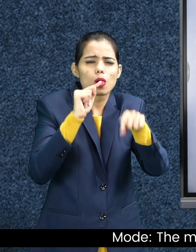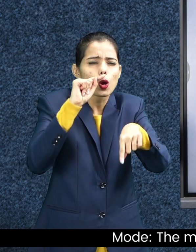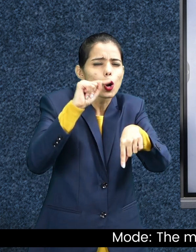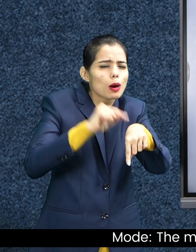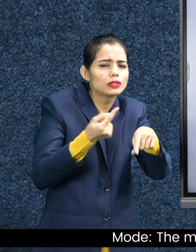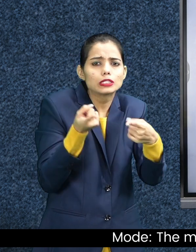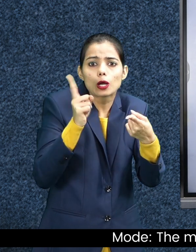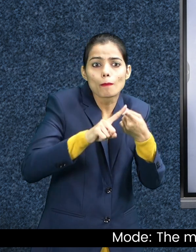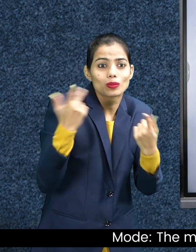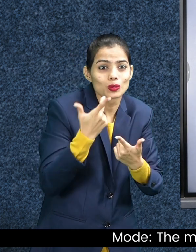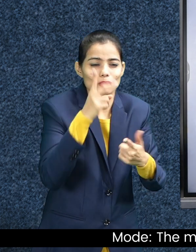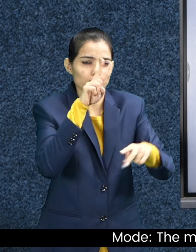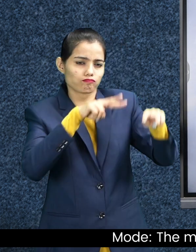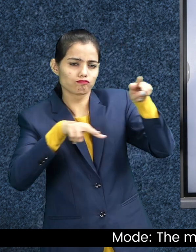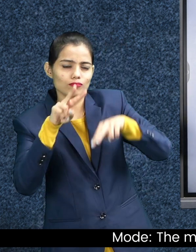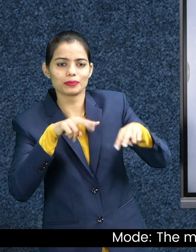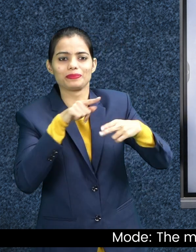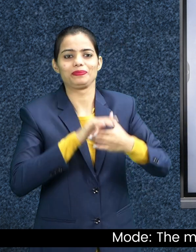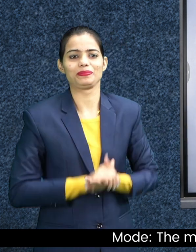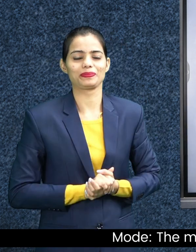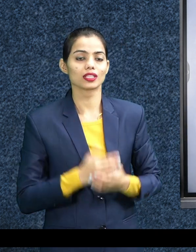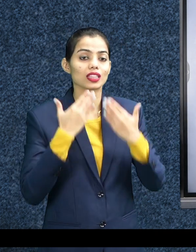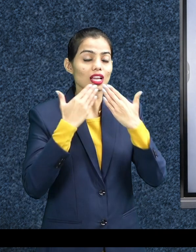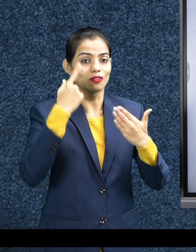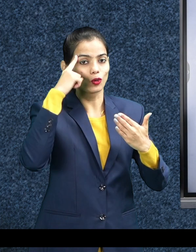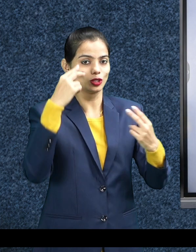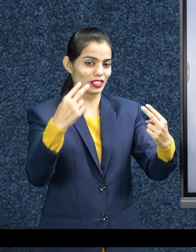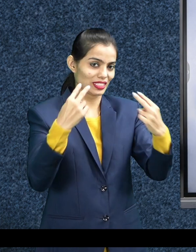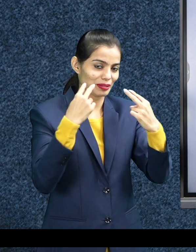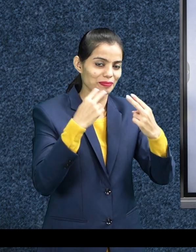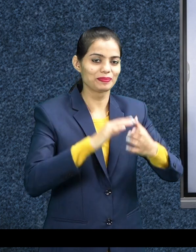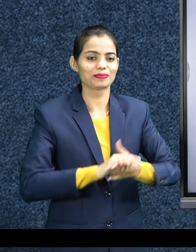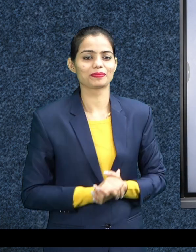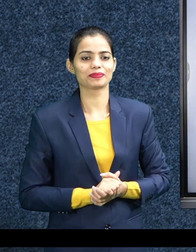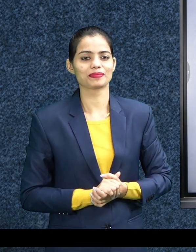Thanks for watching this video.